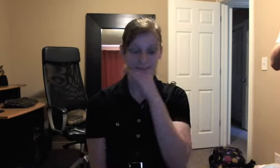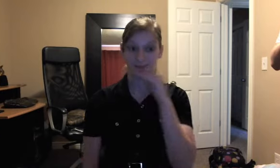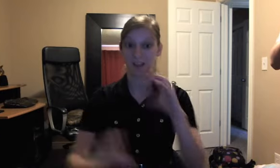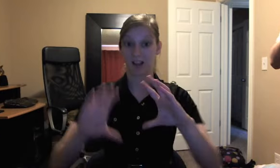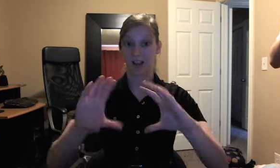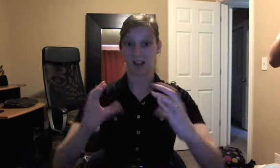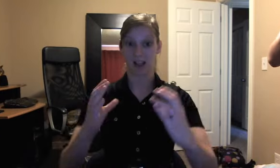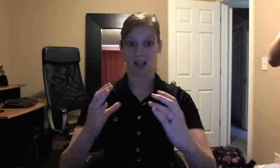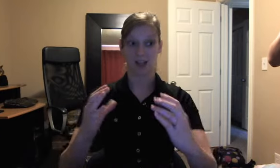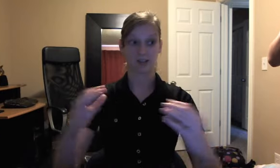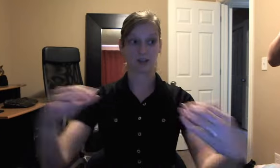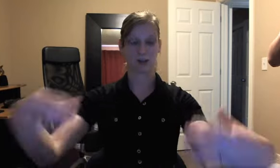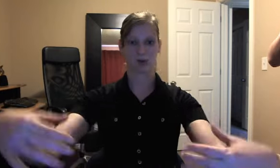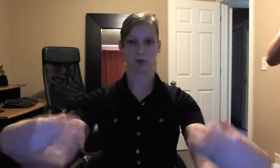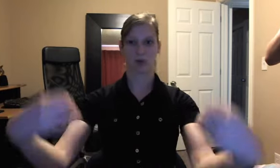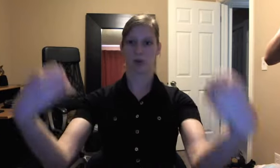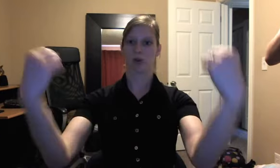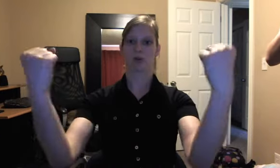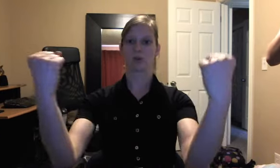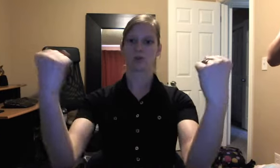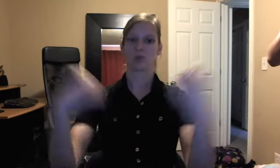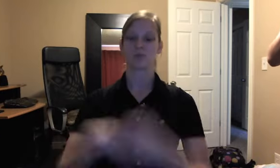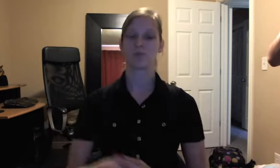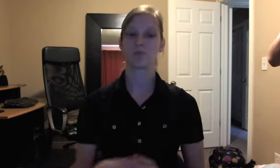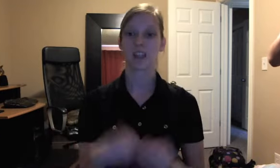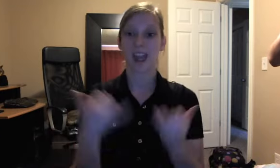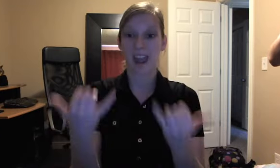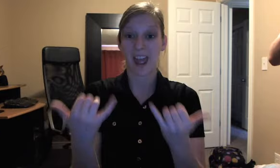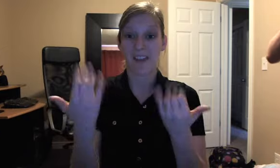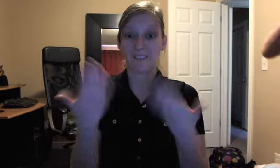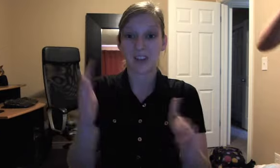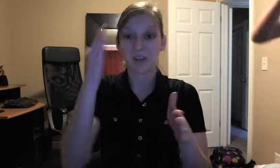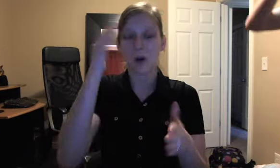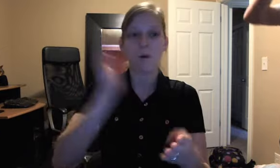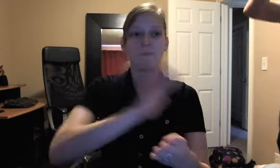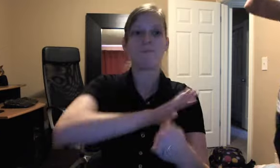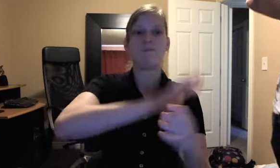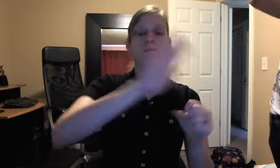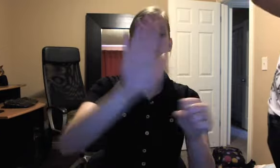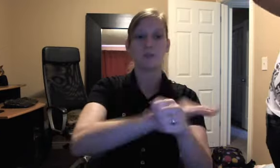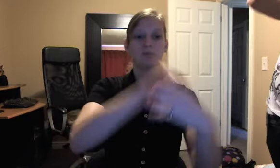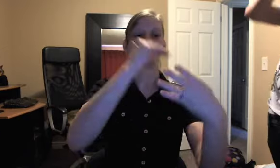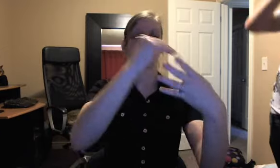Yes. Now that we know the entire order of operations, E is for